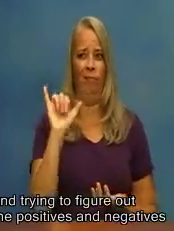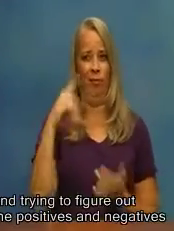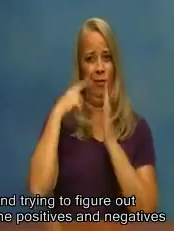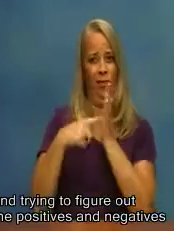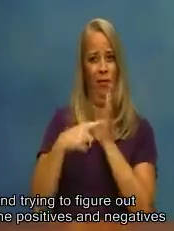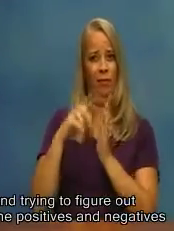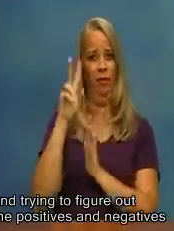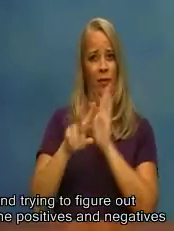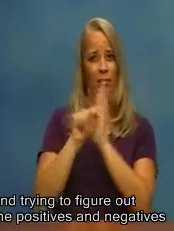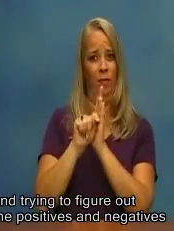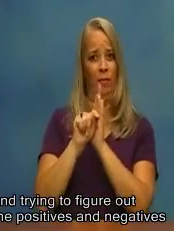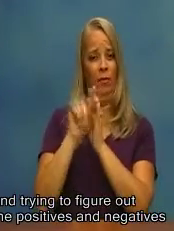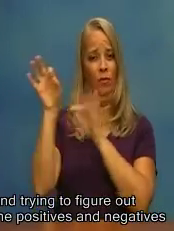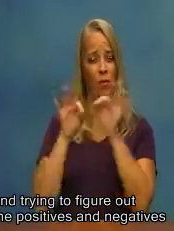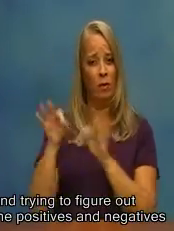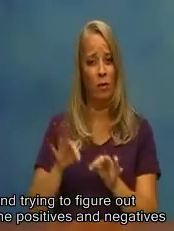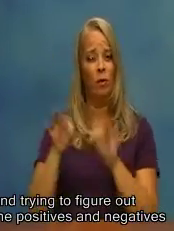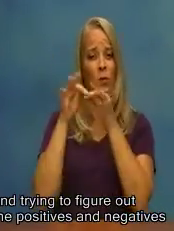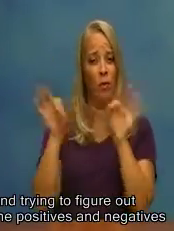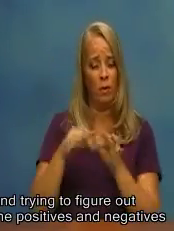And trying to figure out the positives and negatives.